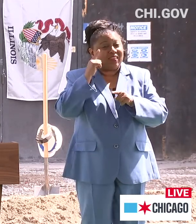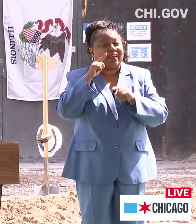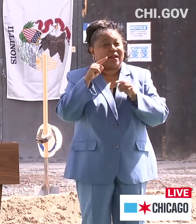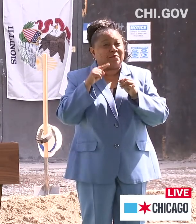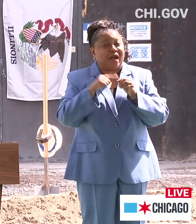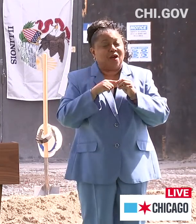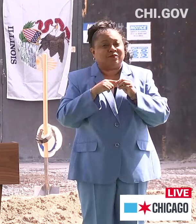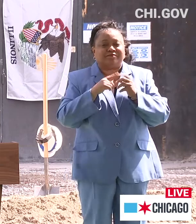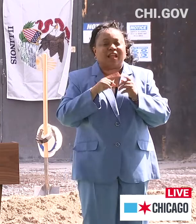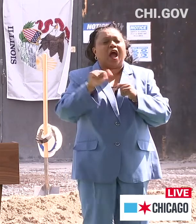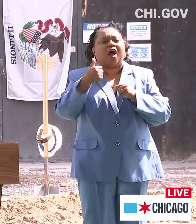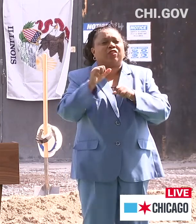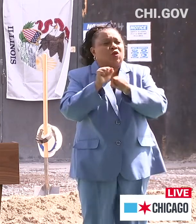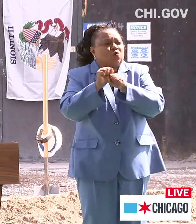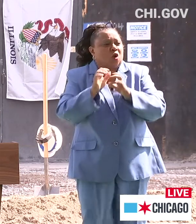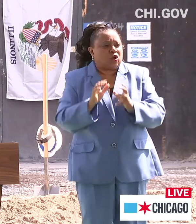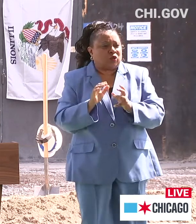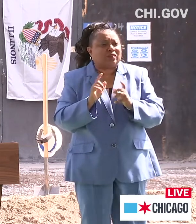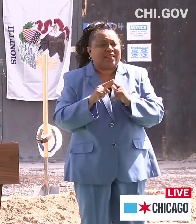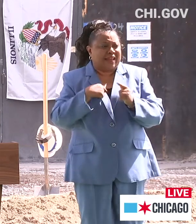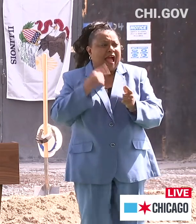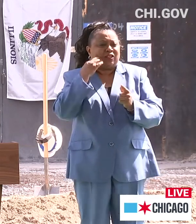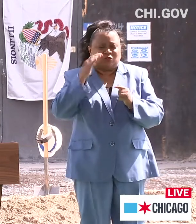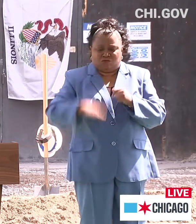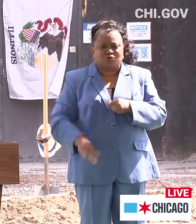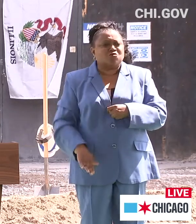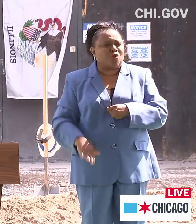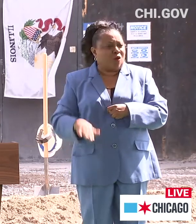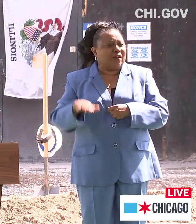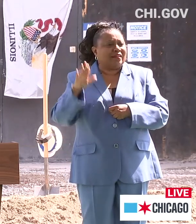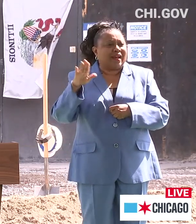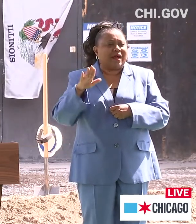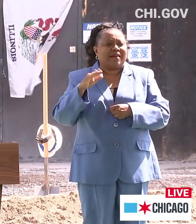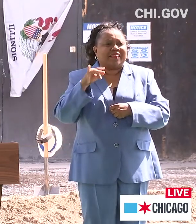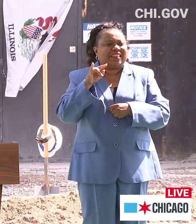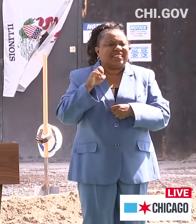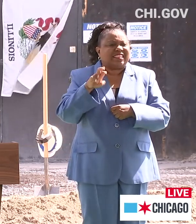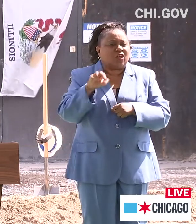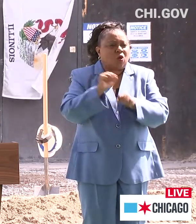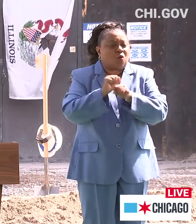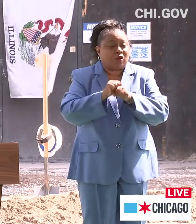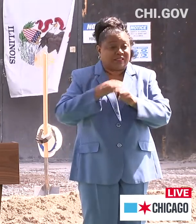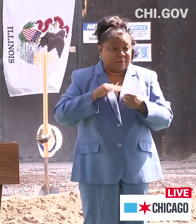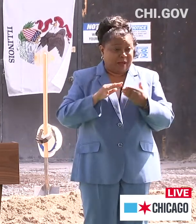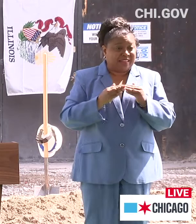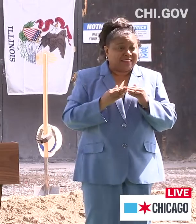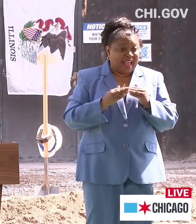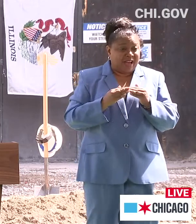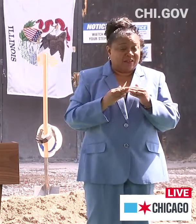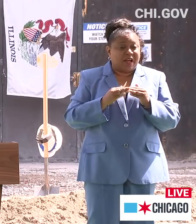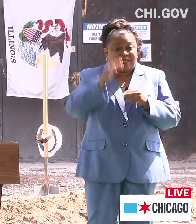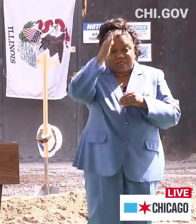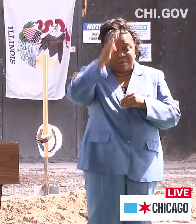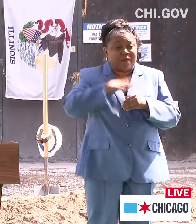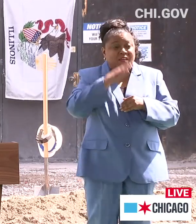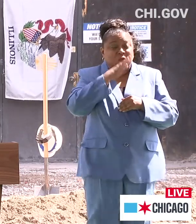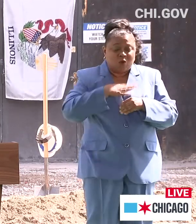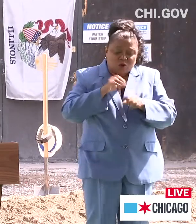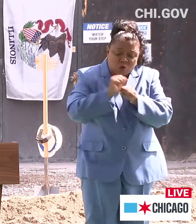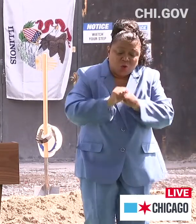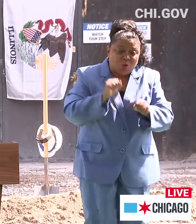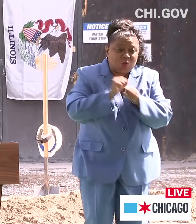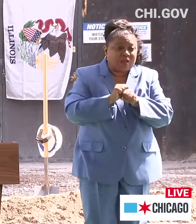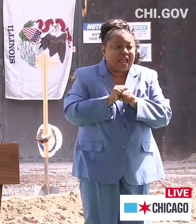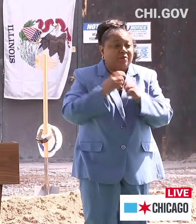about other workers that I knew growing up, the steel workers in my town, the men and women who labored